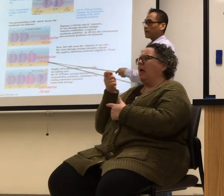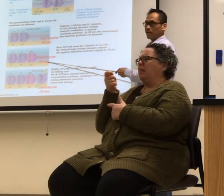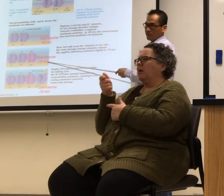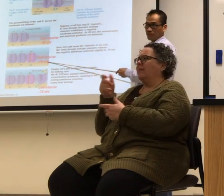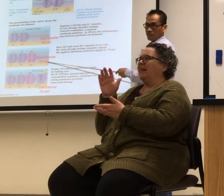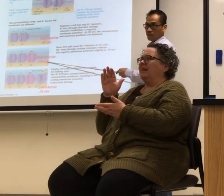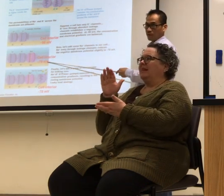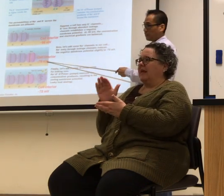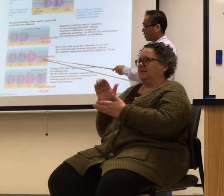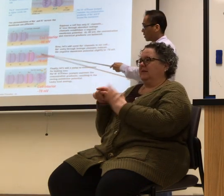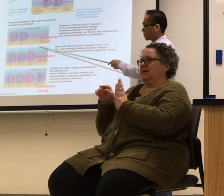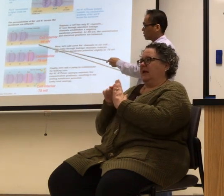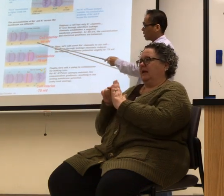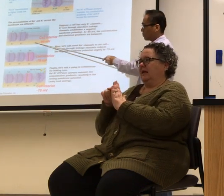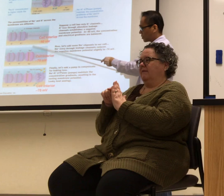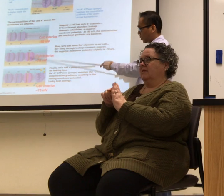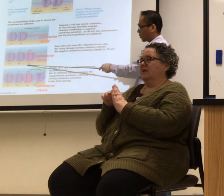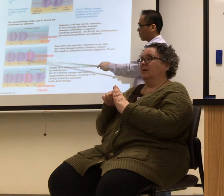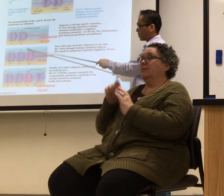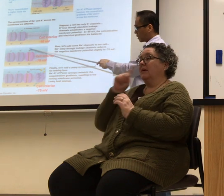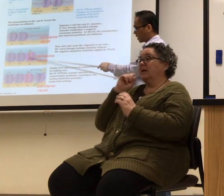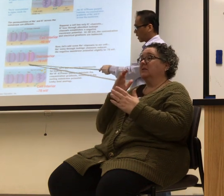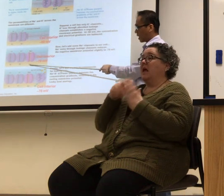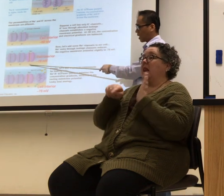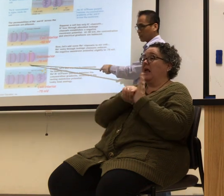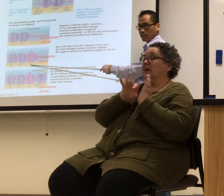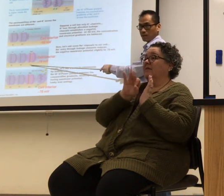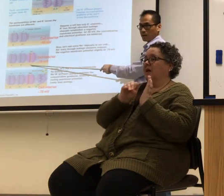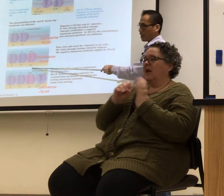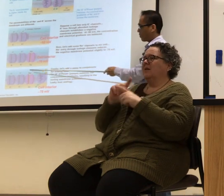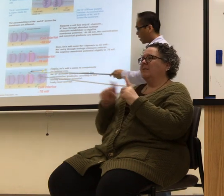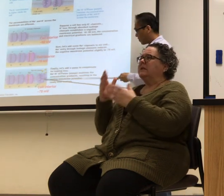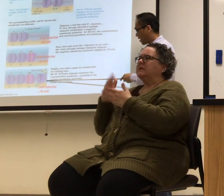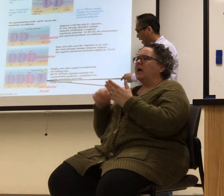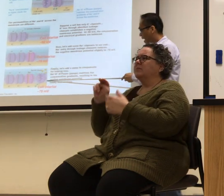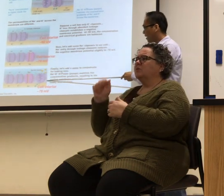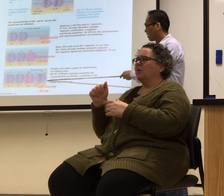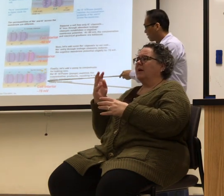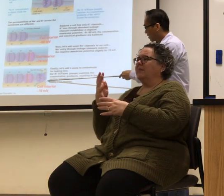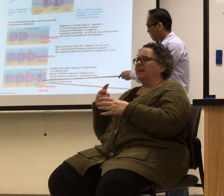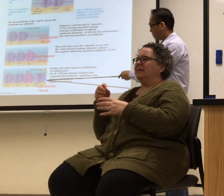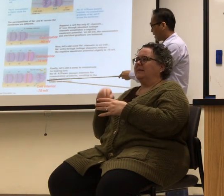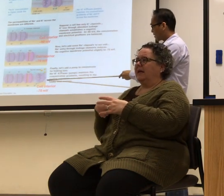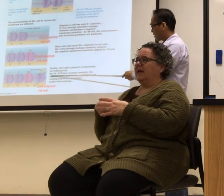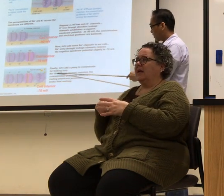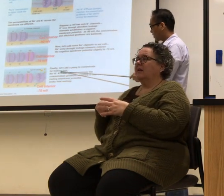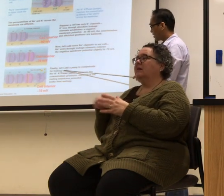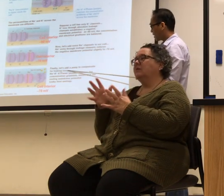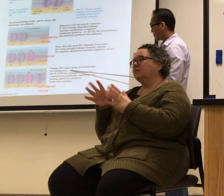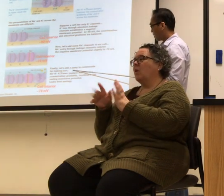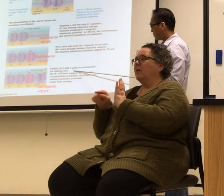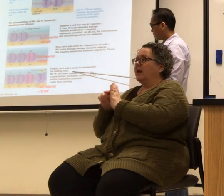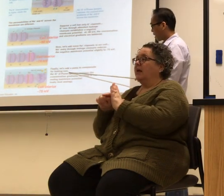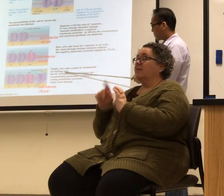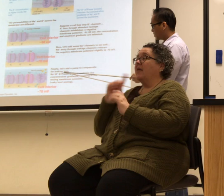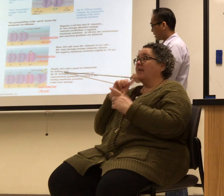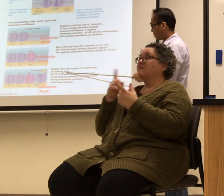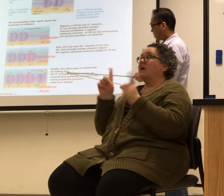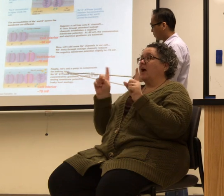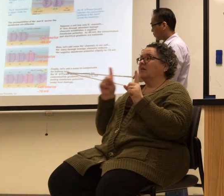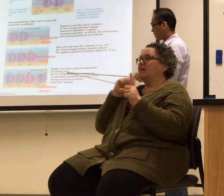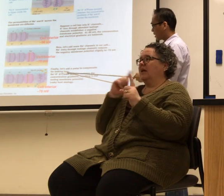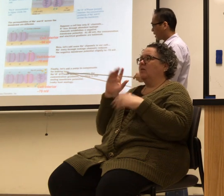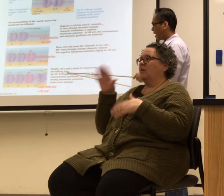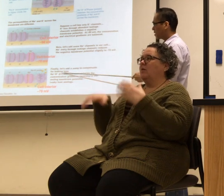less negative because some sodium is leaking in. And then they add, finally, let's add a pump to